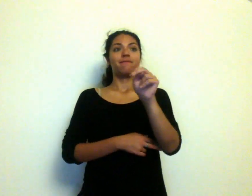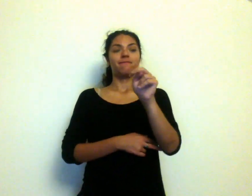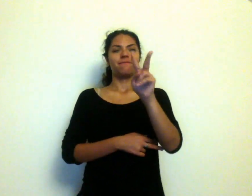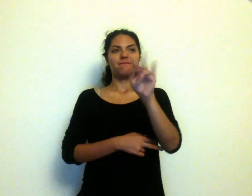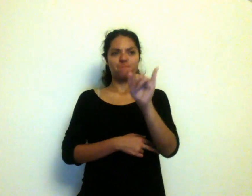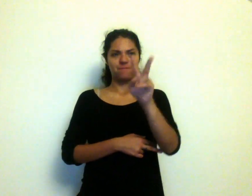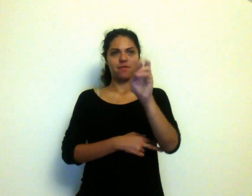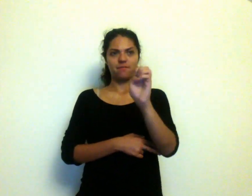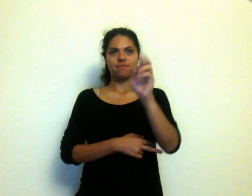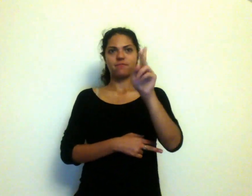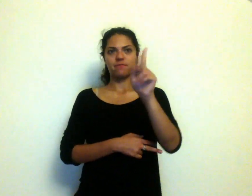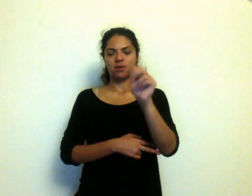getting better and better.